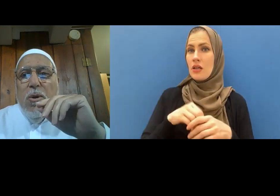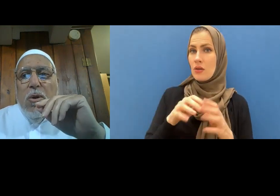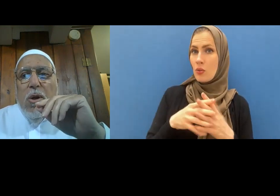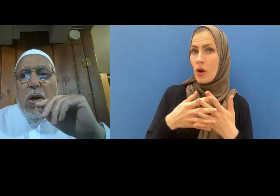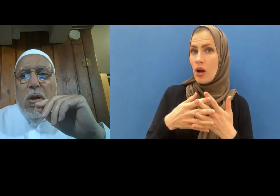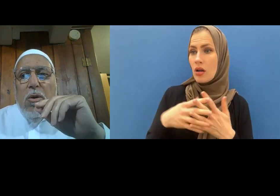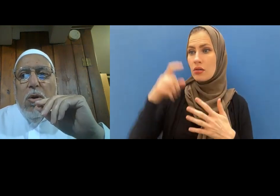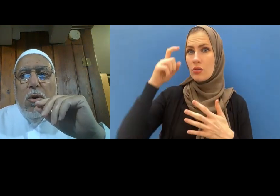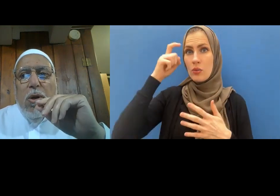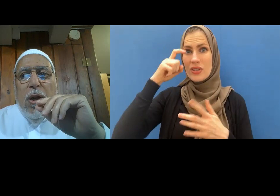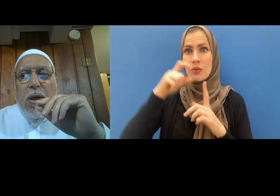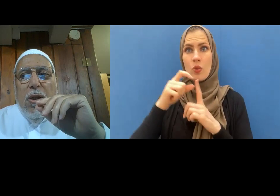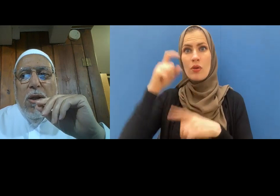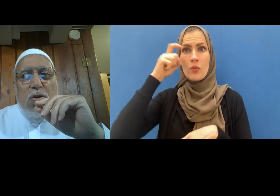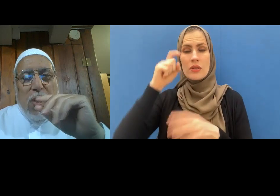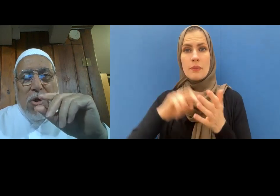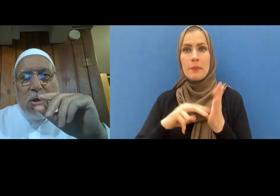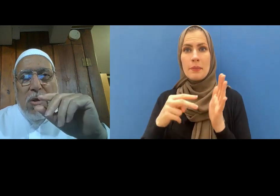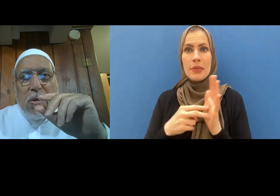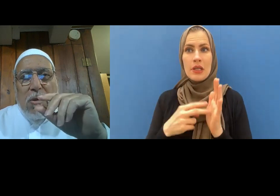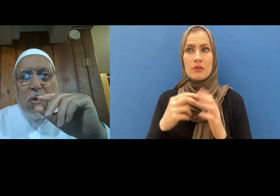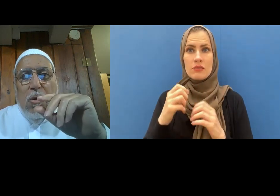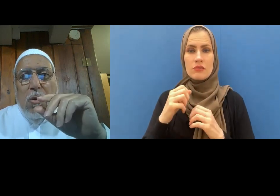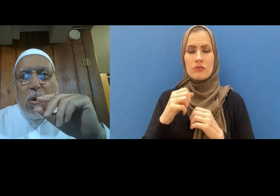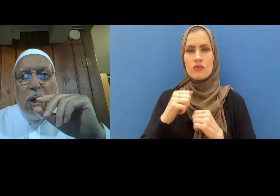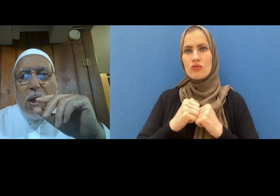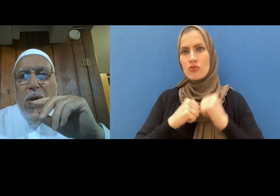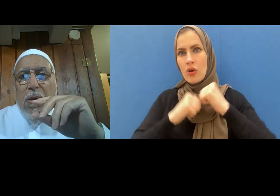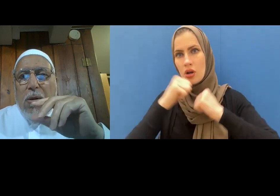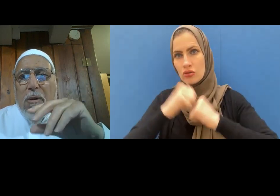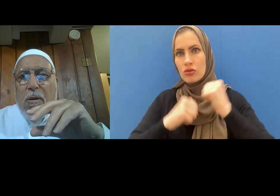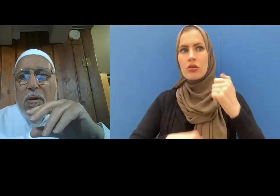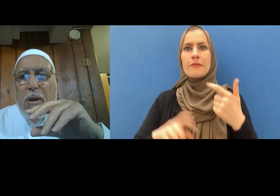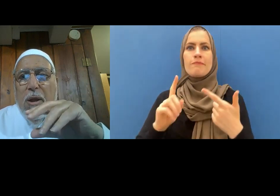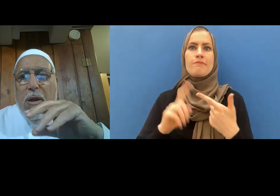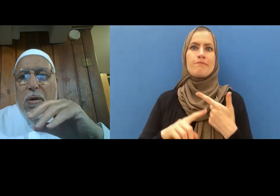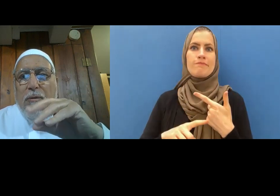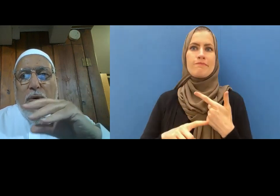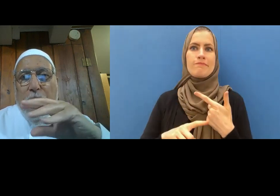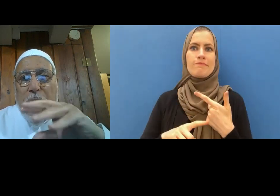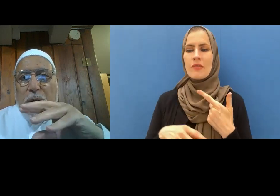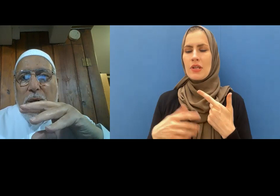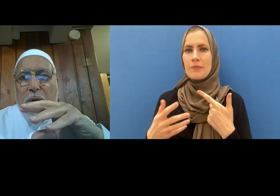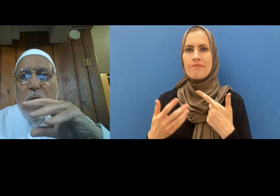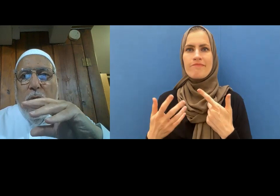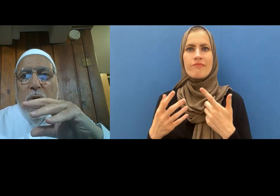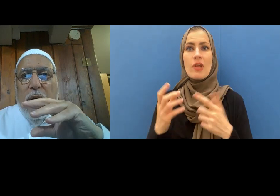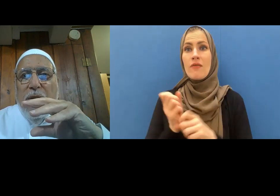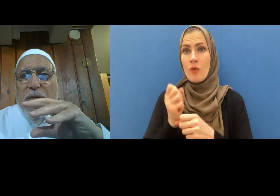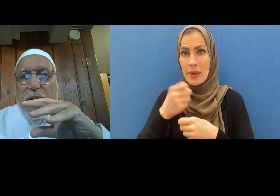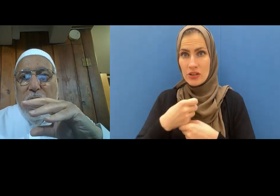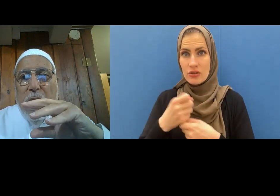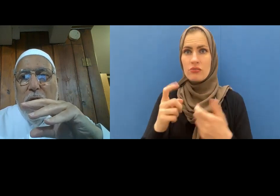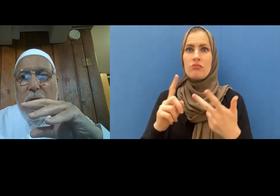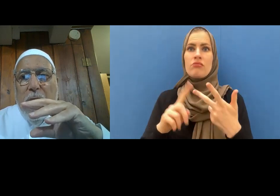to not only the structure, not only the formation, not only